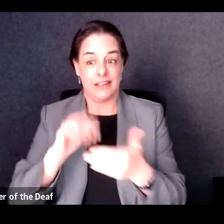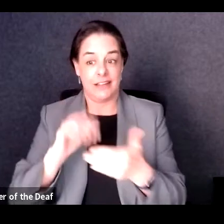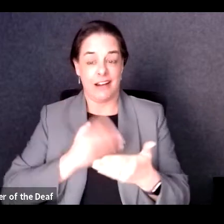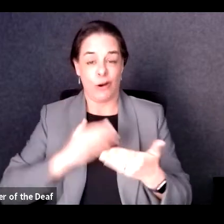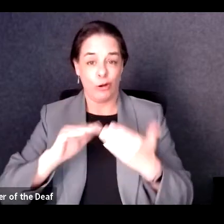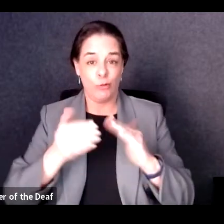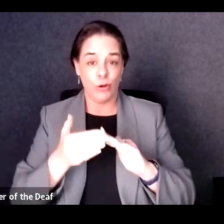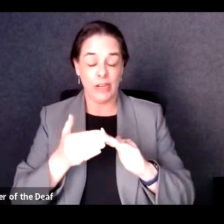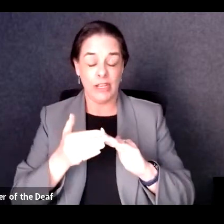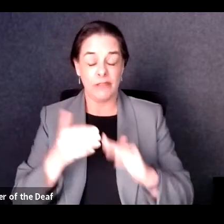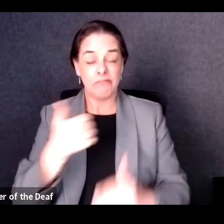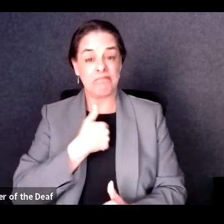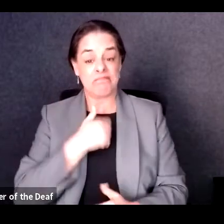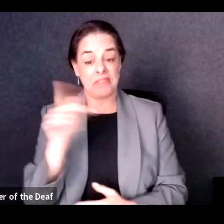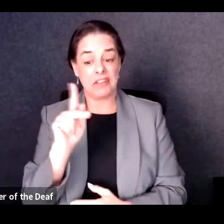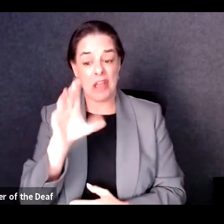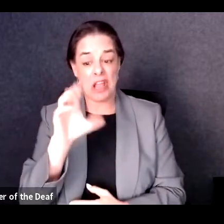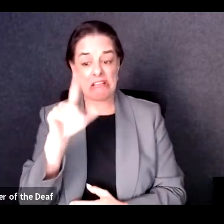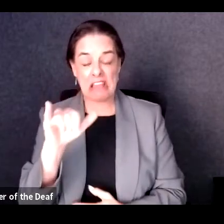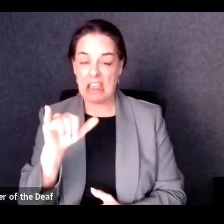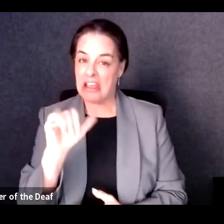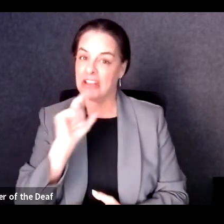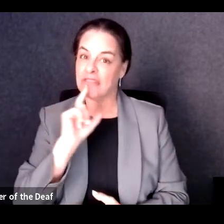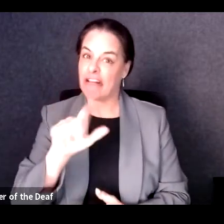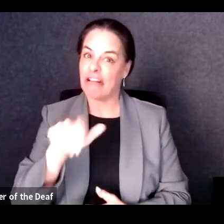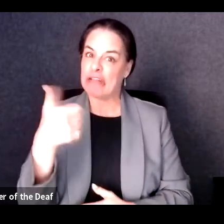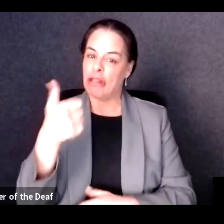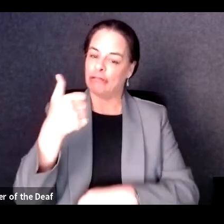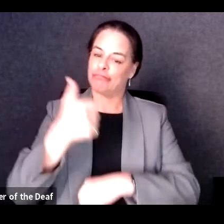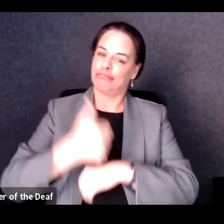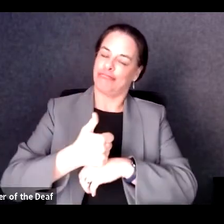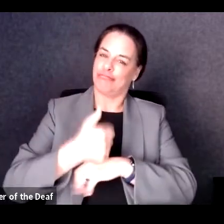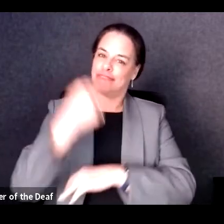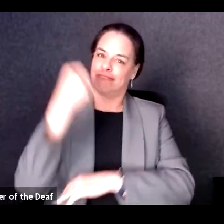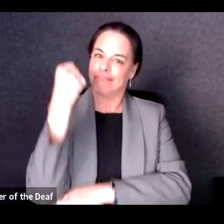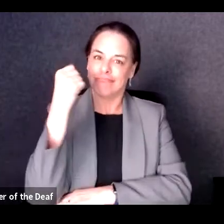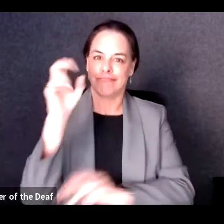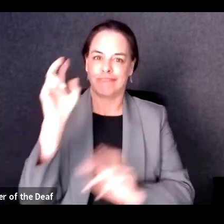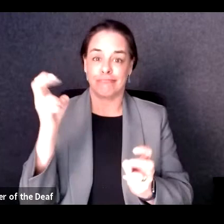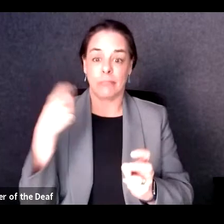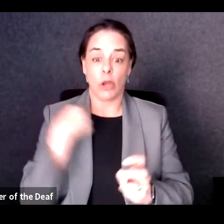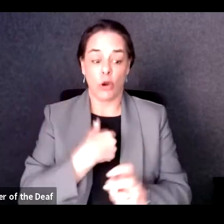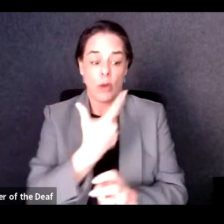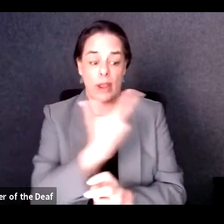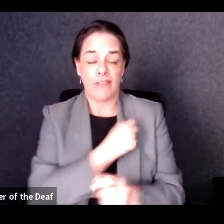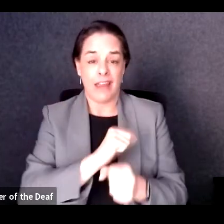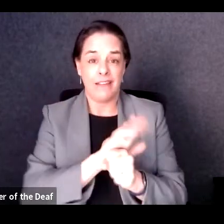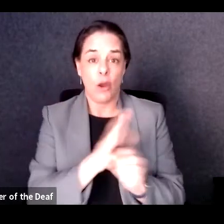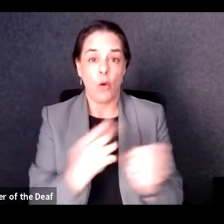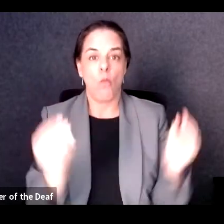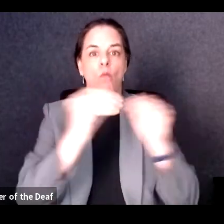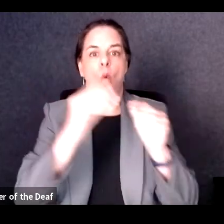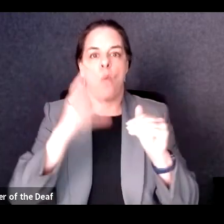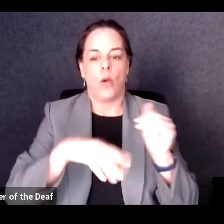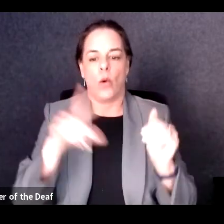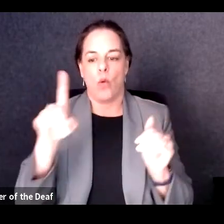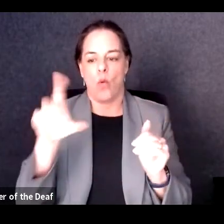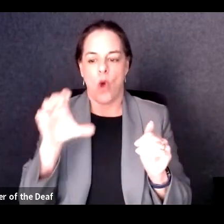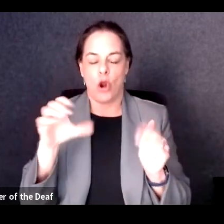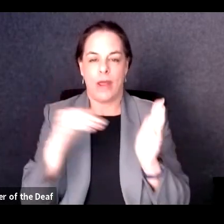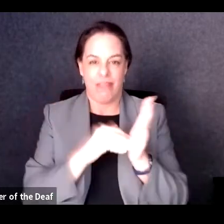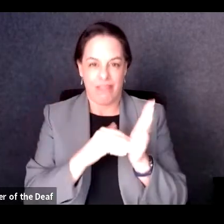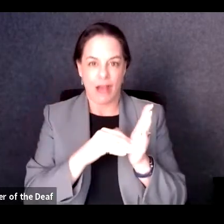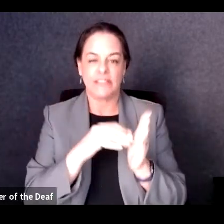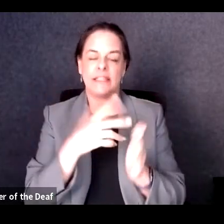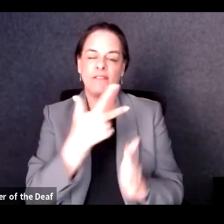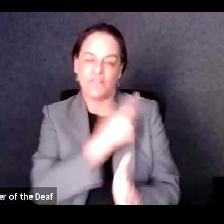As a county, we've hit another big milestone in COVID. We've vaccinated more than 100,000 people, or more than 100,000